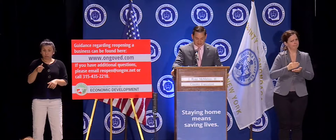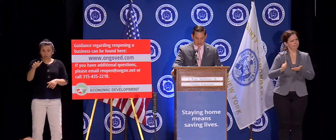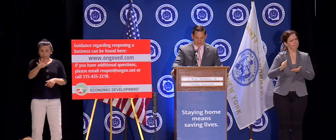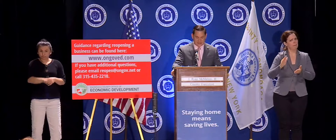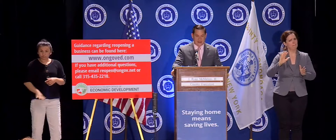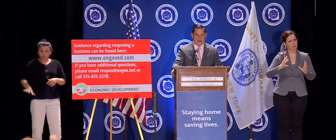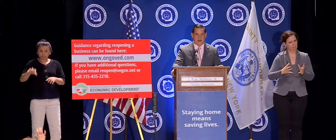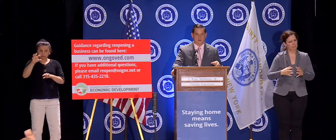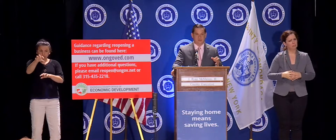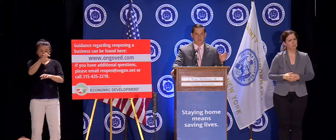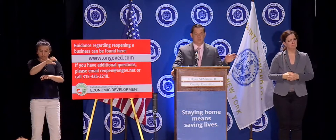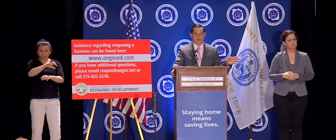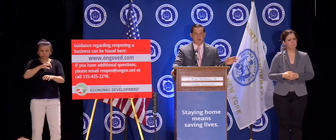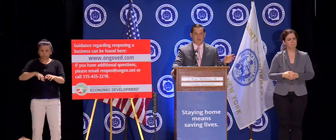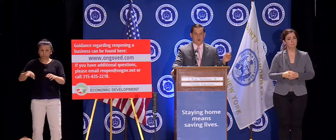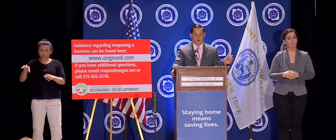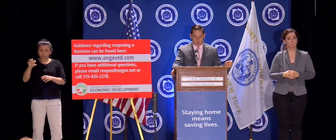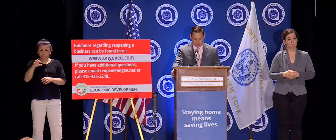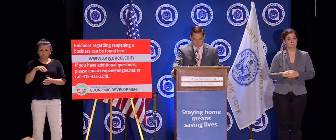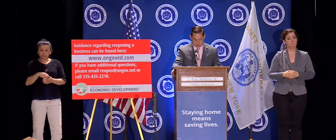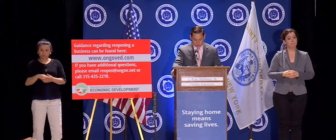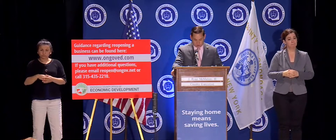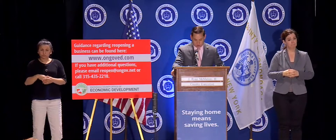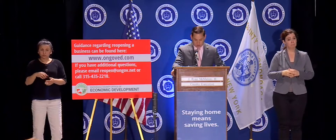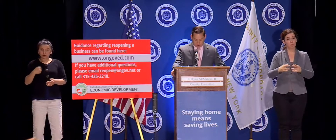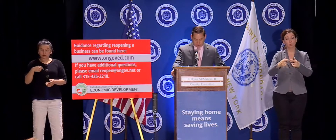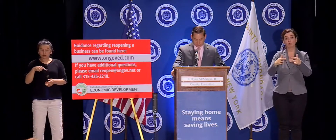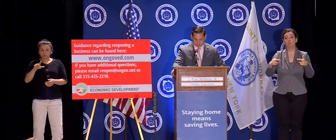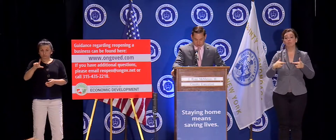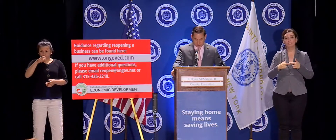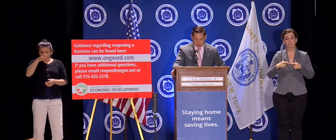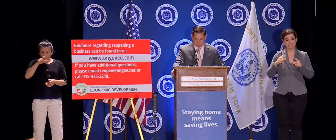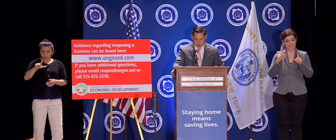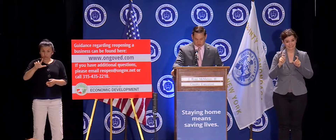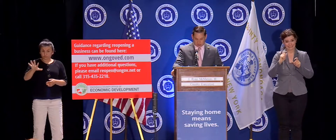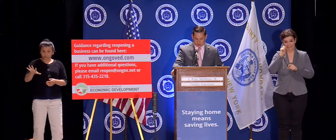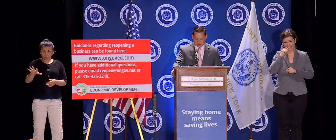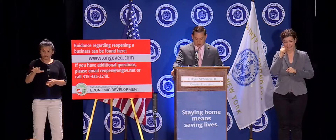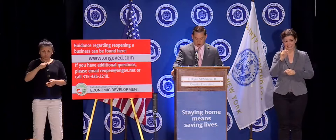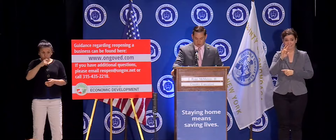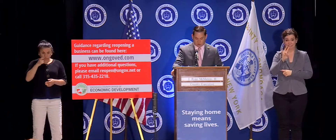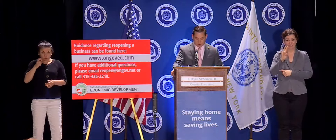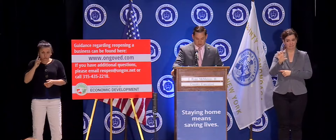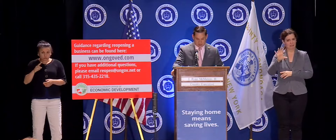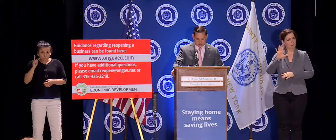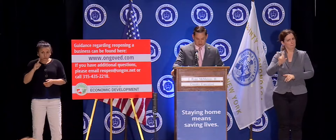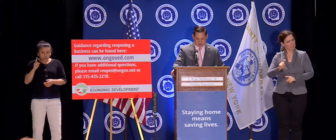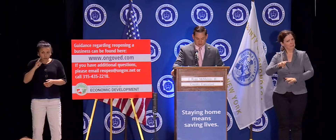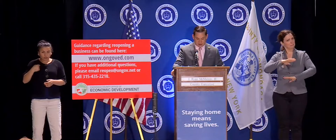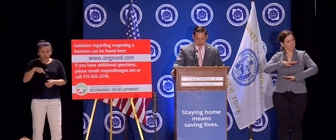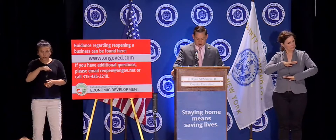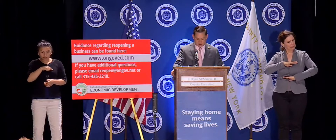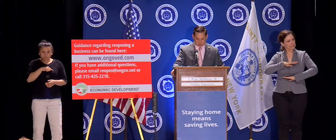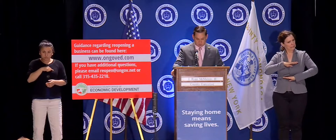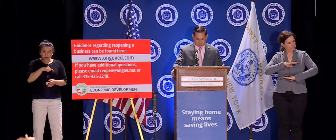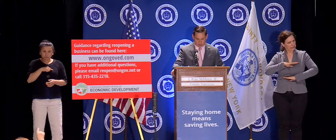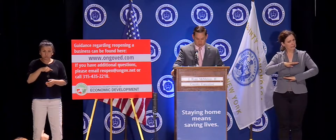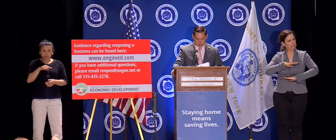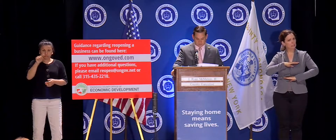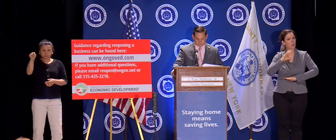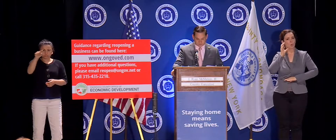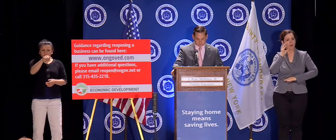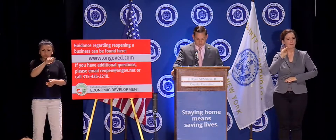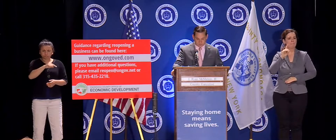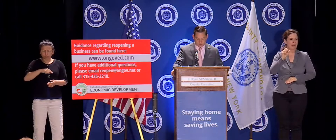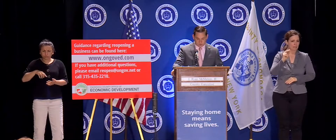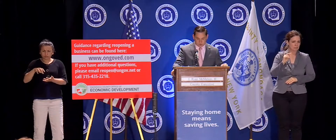775 tests a day on average is our goal. Yesterday across Cayuga, Cortland, Madison, Onondaga, and Oswego